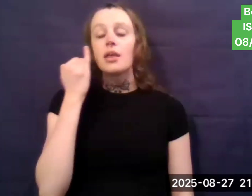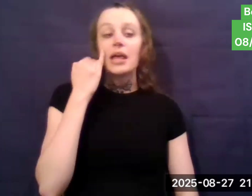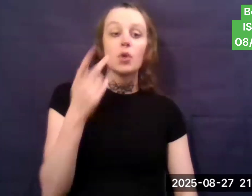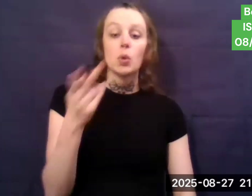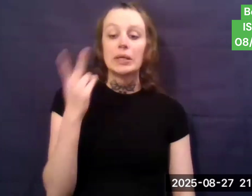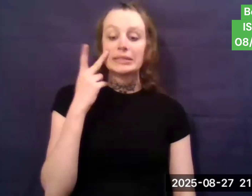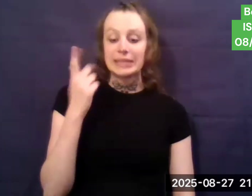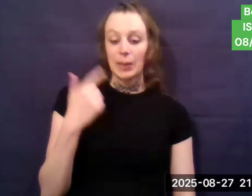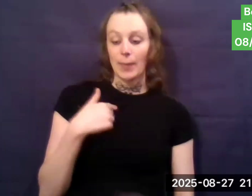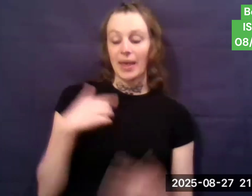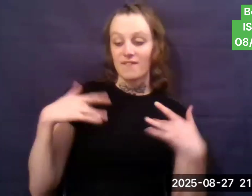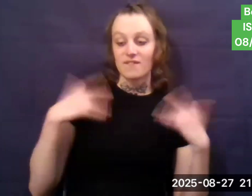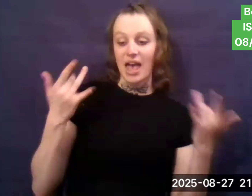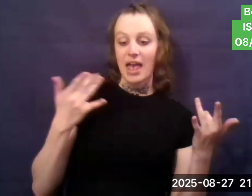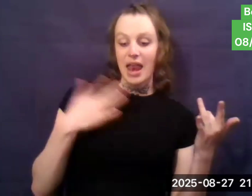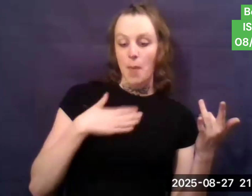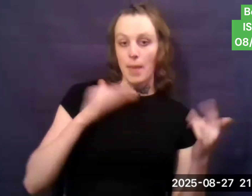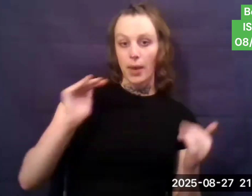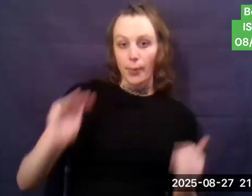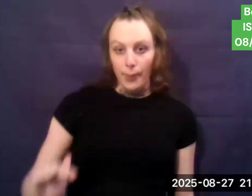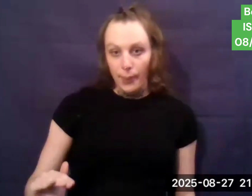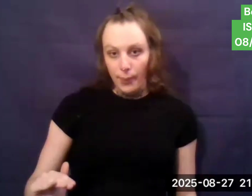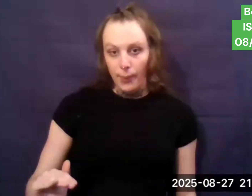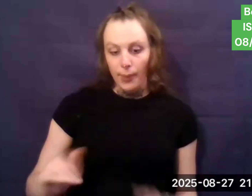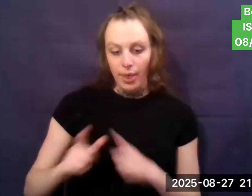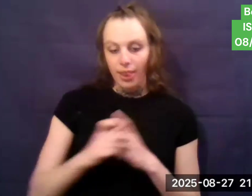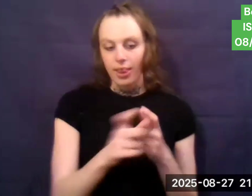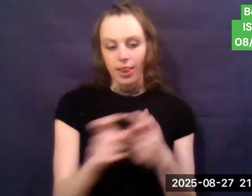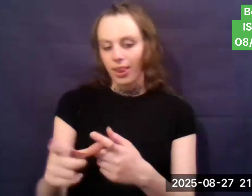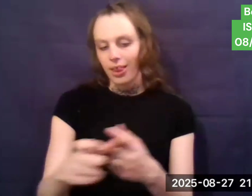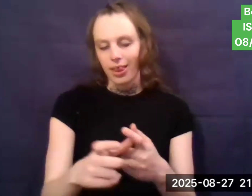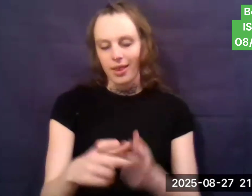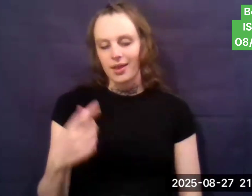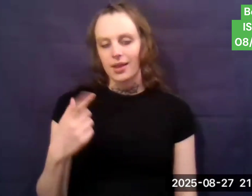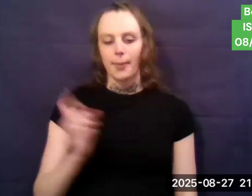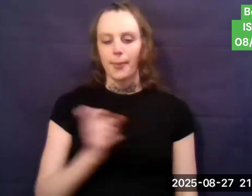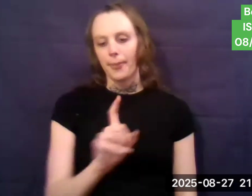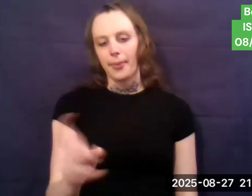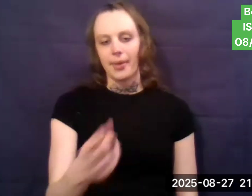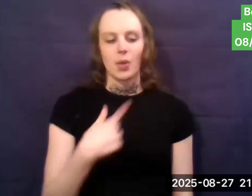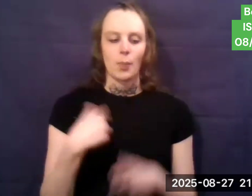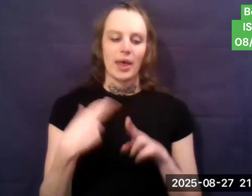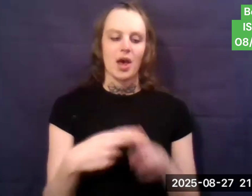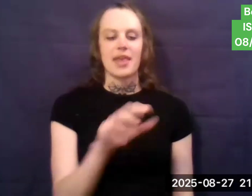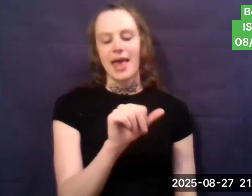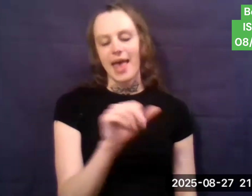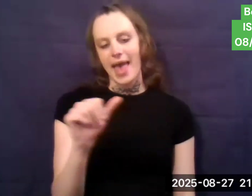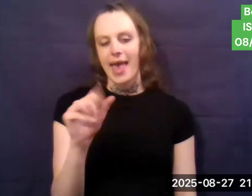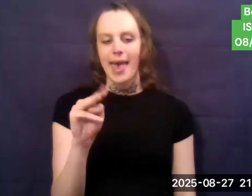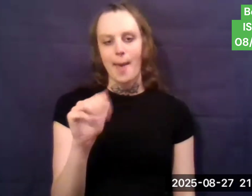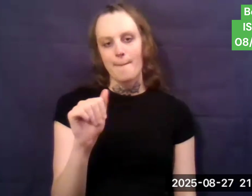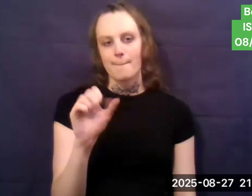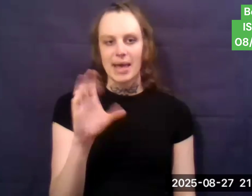running around, we call him the AA mascot. You're more than welcome to come up and talk to him. His name is Bodie.